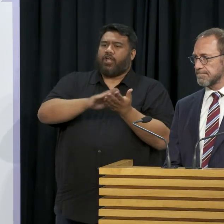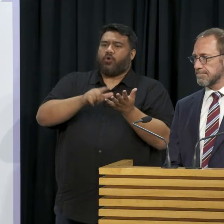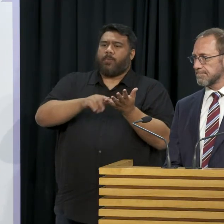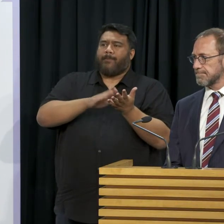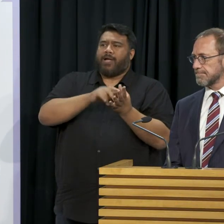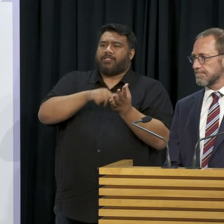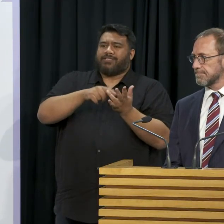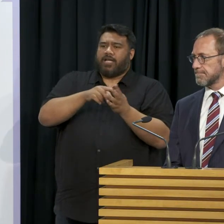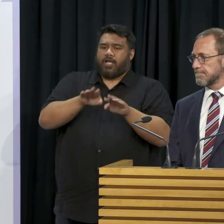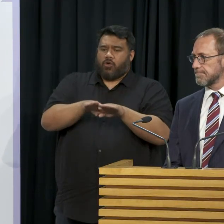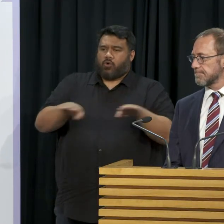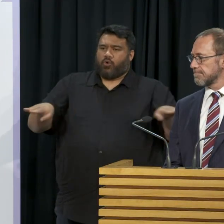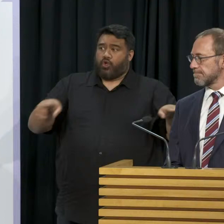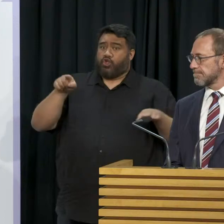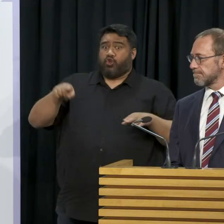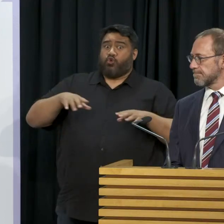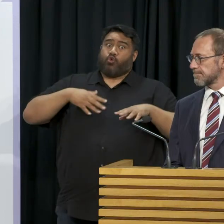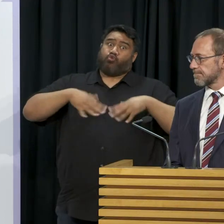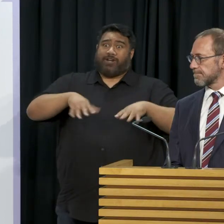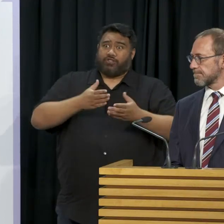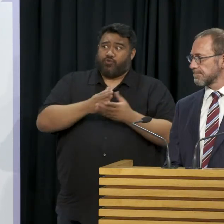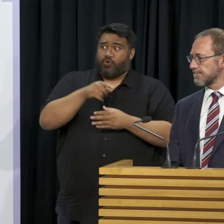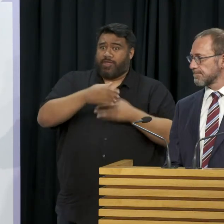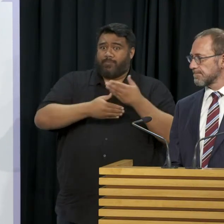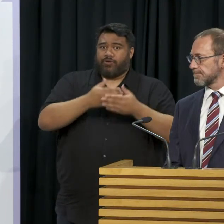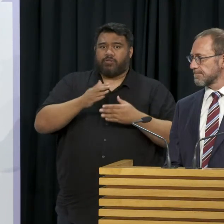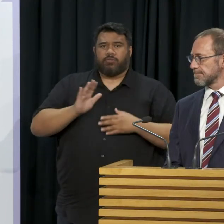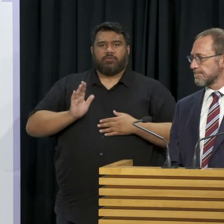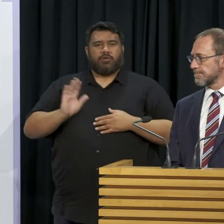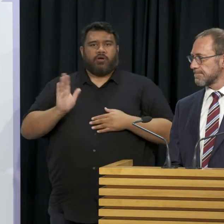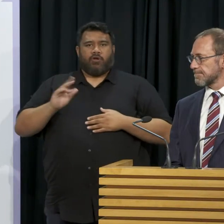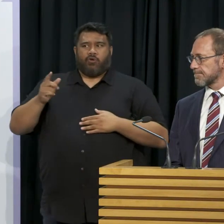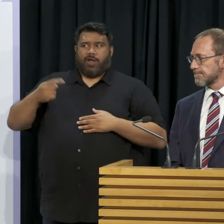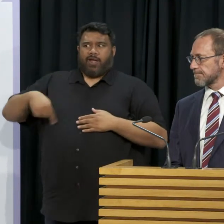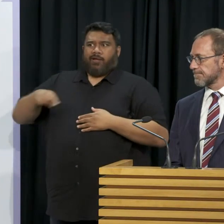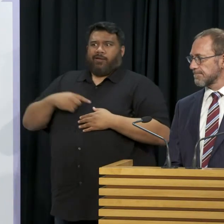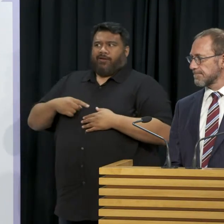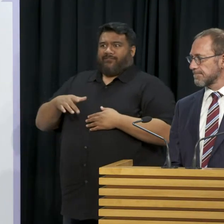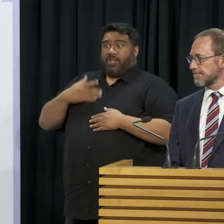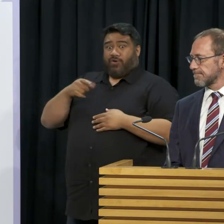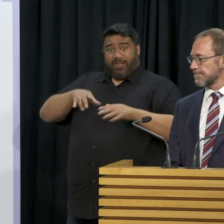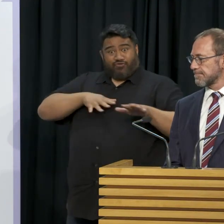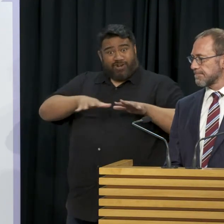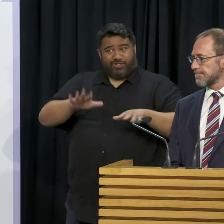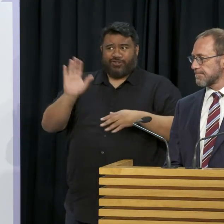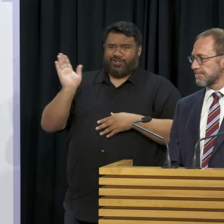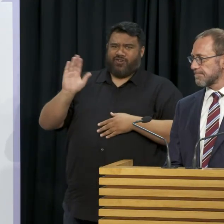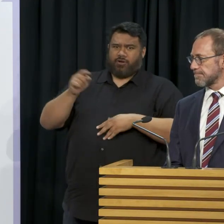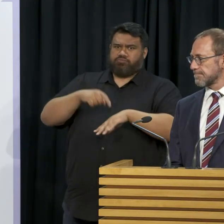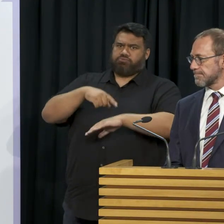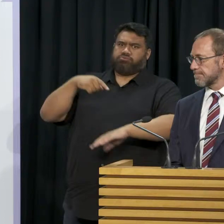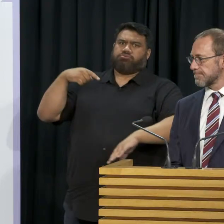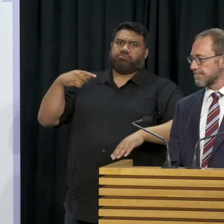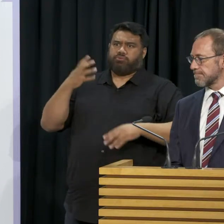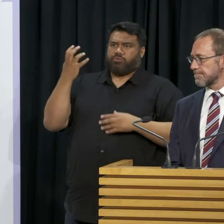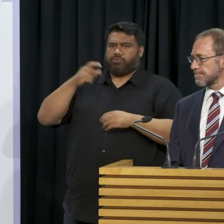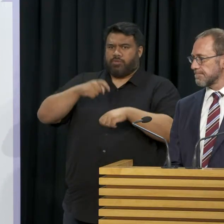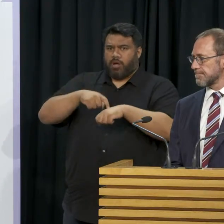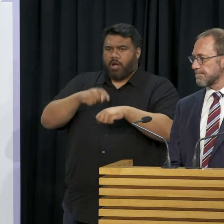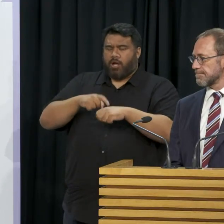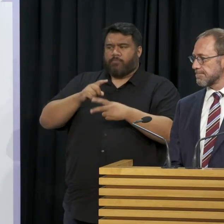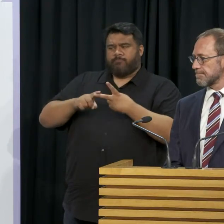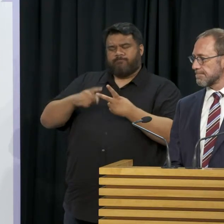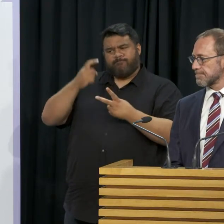was rushed is the last way that anyone in this gallery has described that decision. It obviously took quite some time and quite a lot of